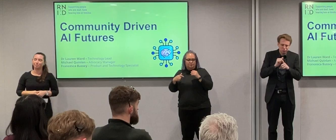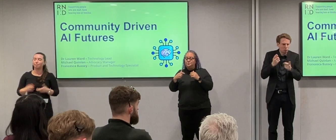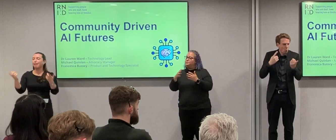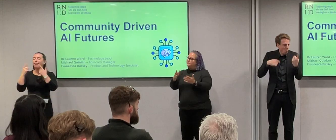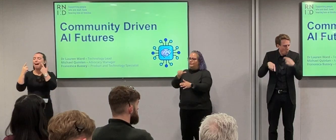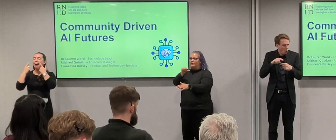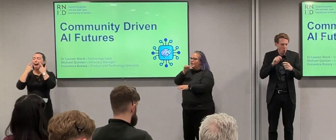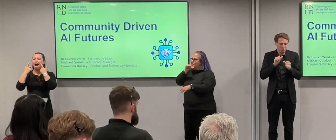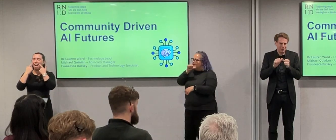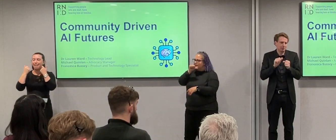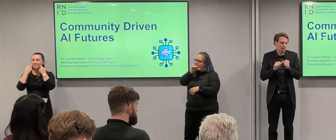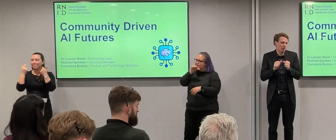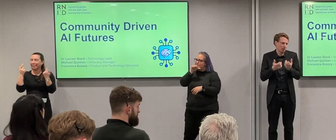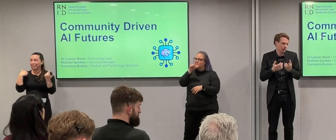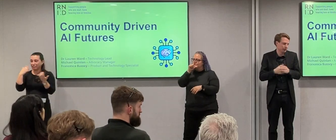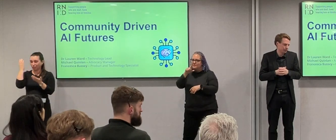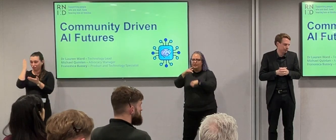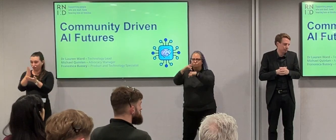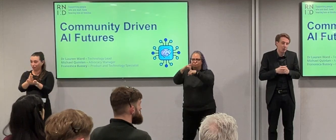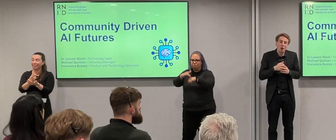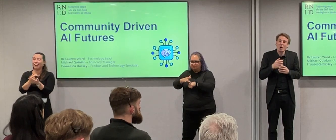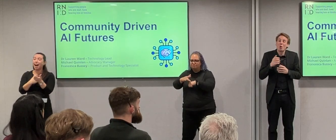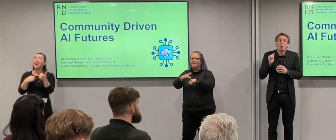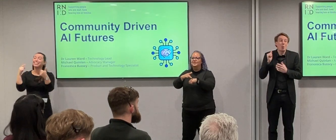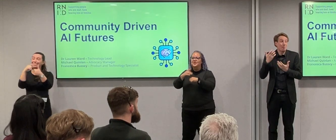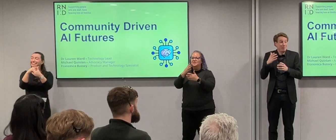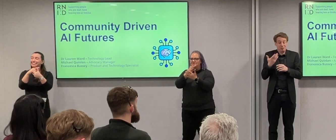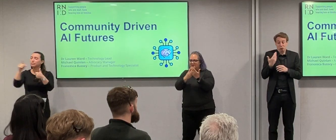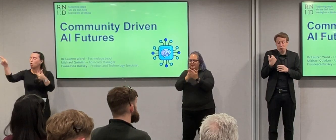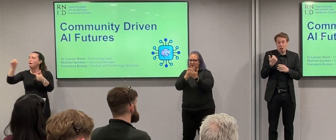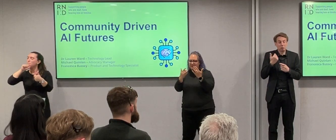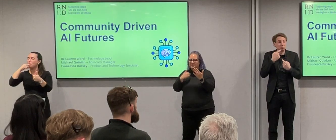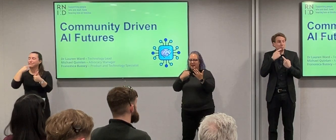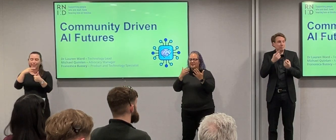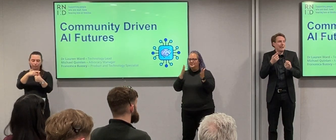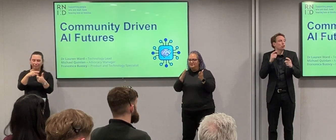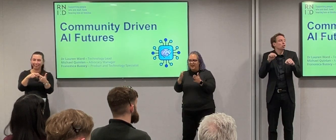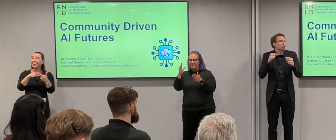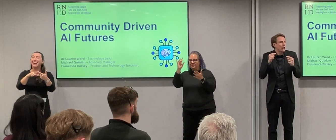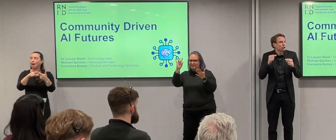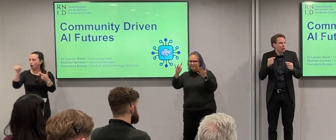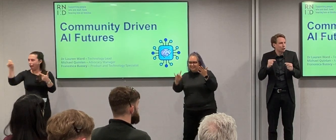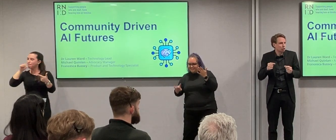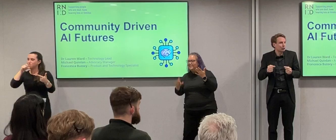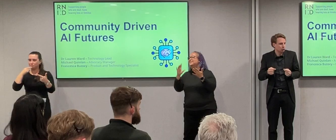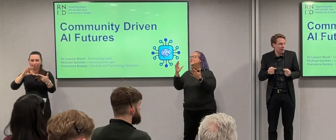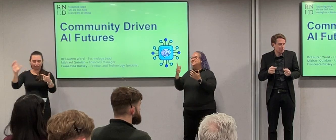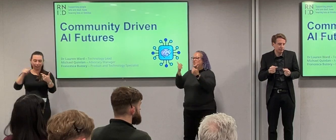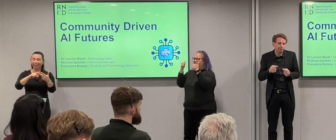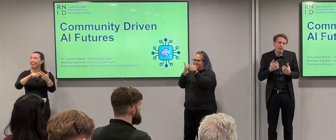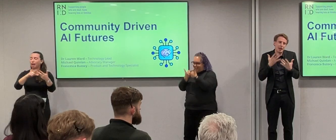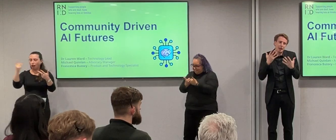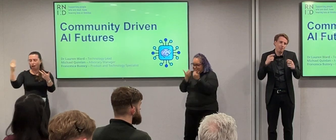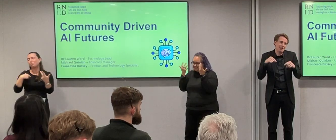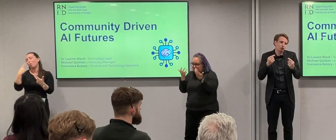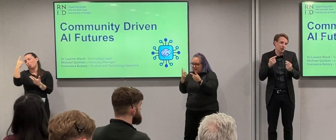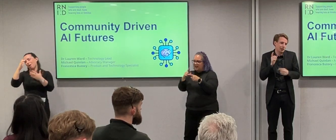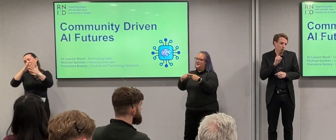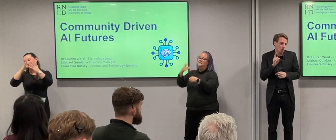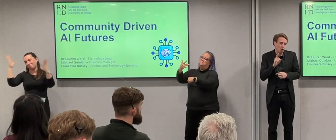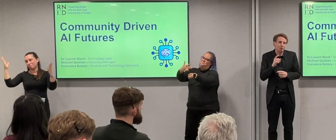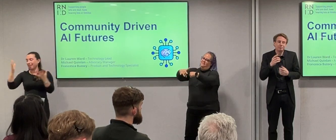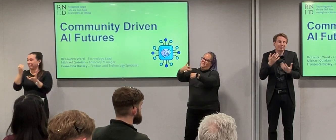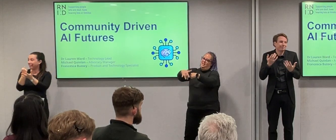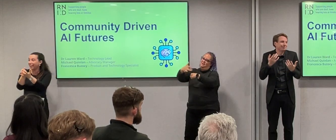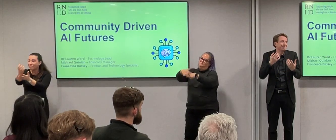Abraham's already really covered some of the challenges of doing this well at the moment. And one of the big ones is around the availability of